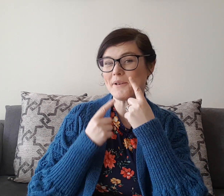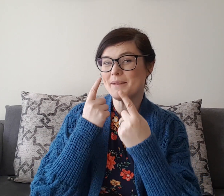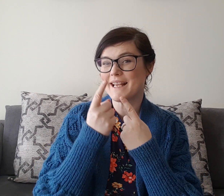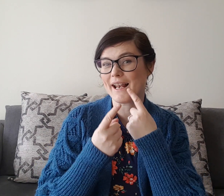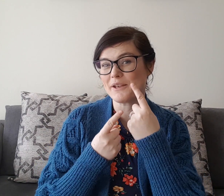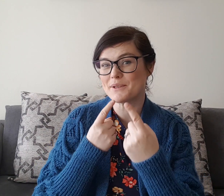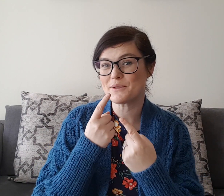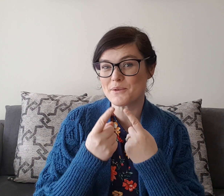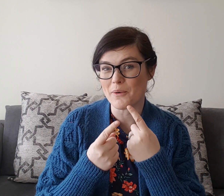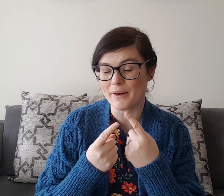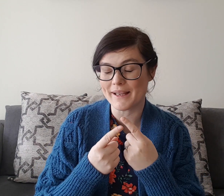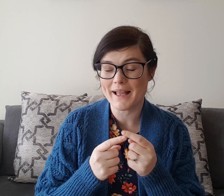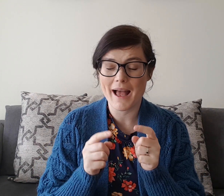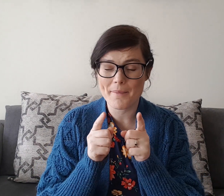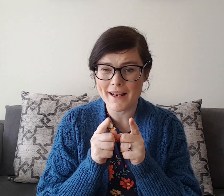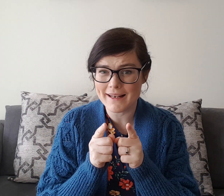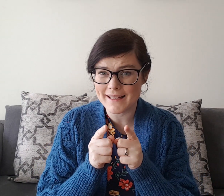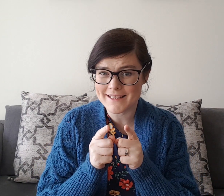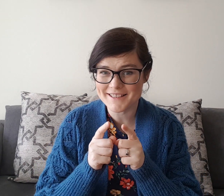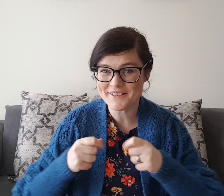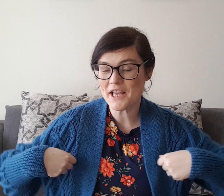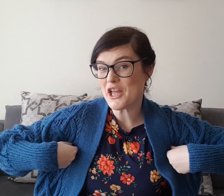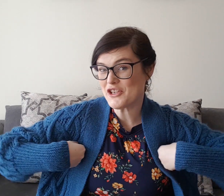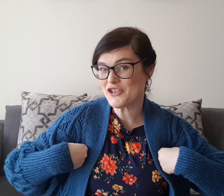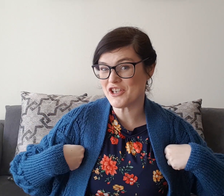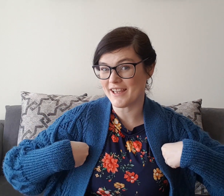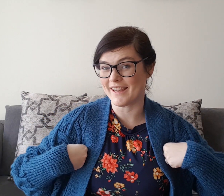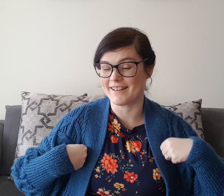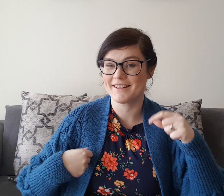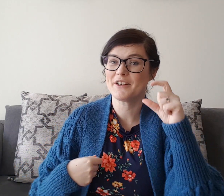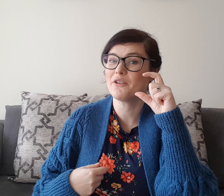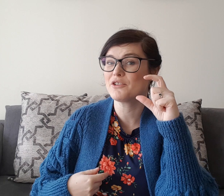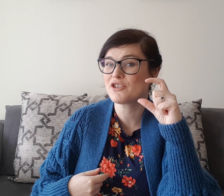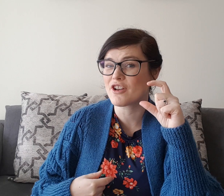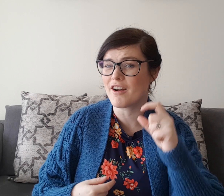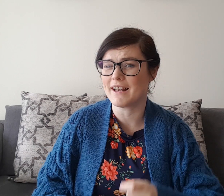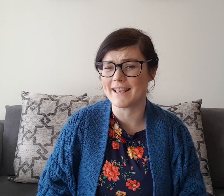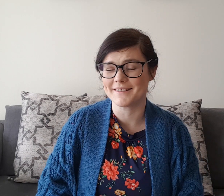be telling you a story about a little chicken called Charlie.